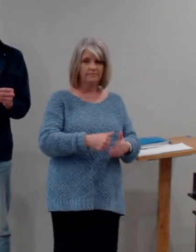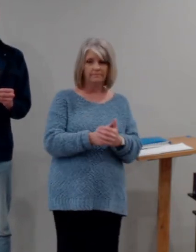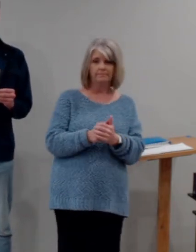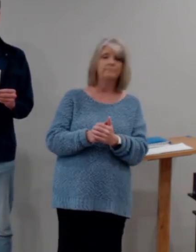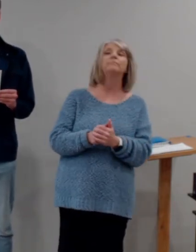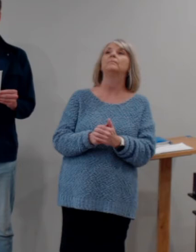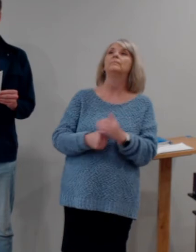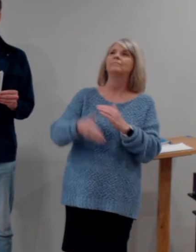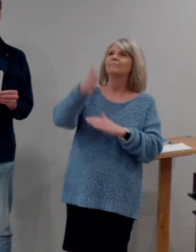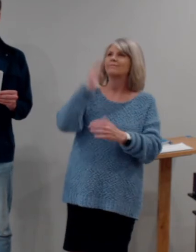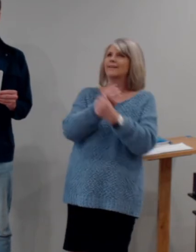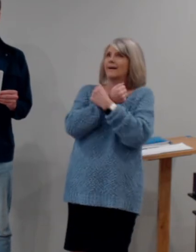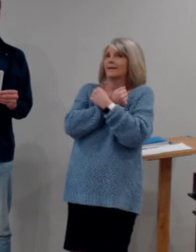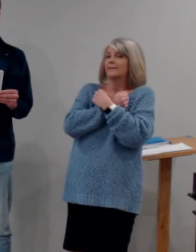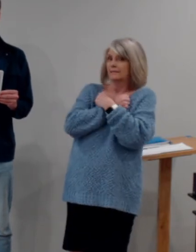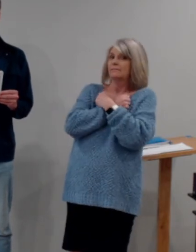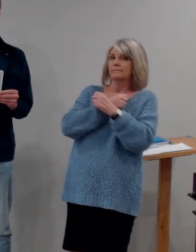God love people.